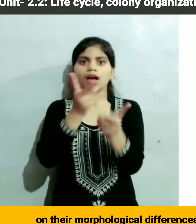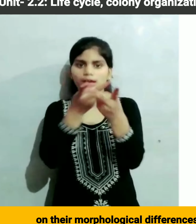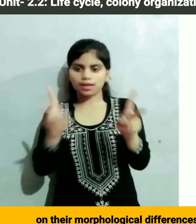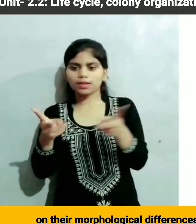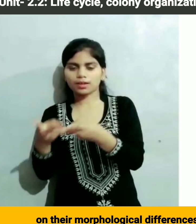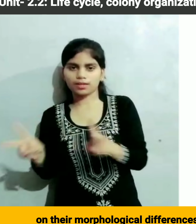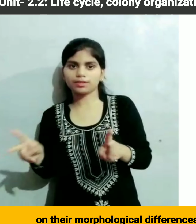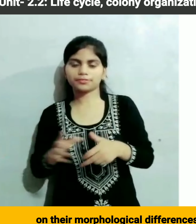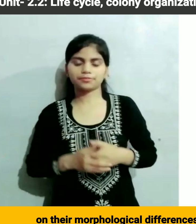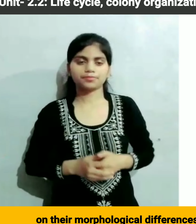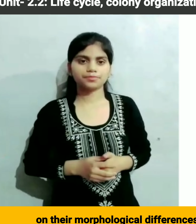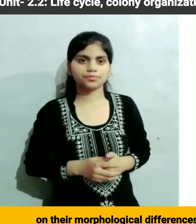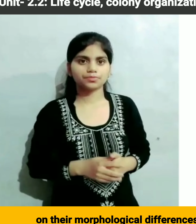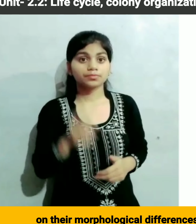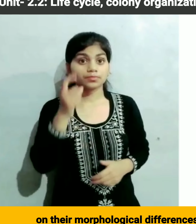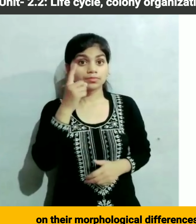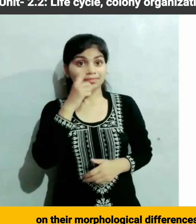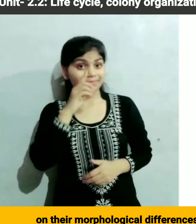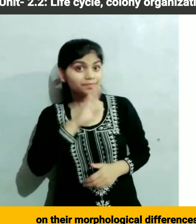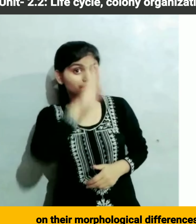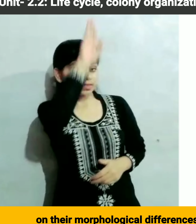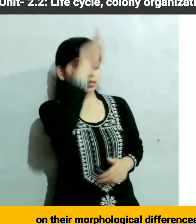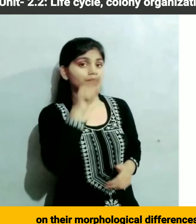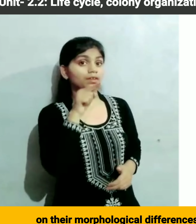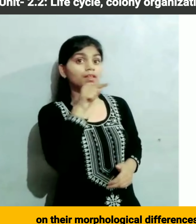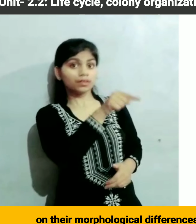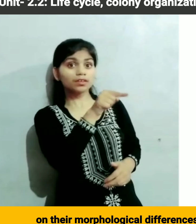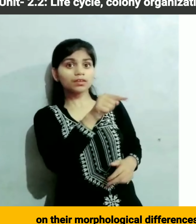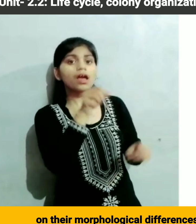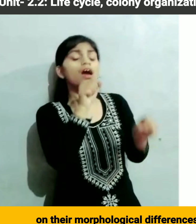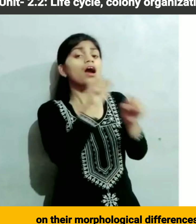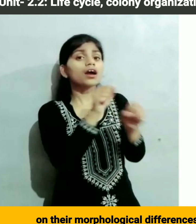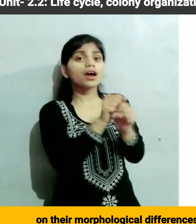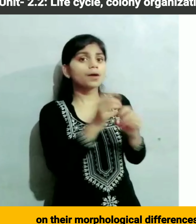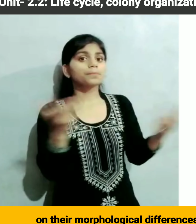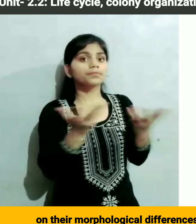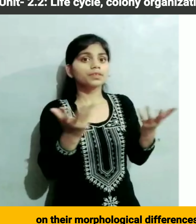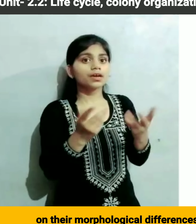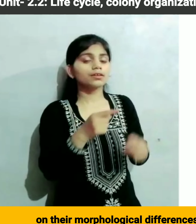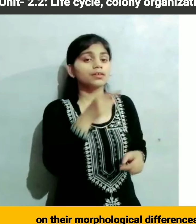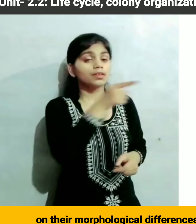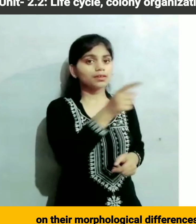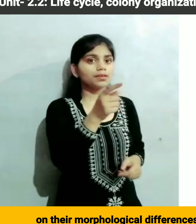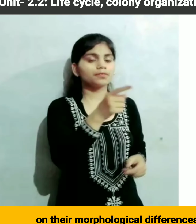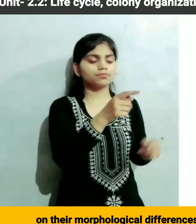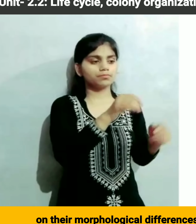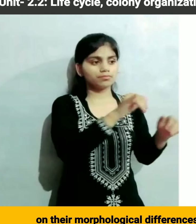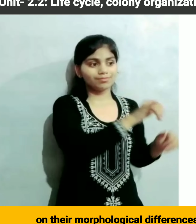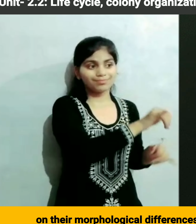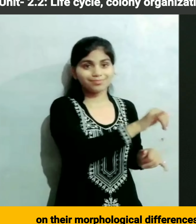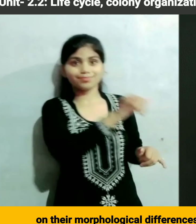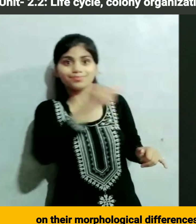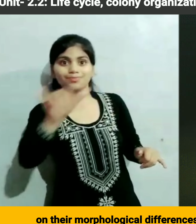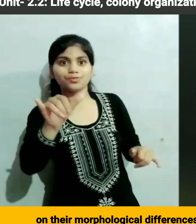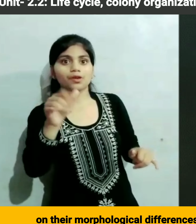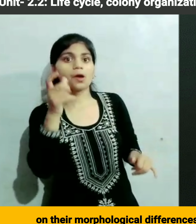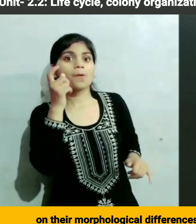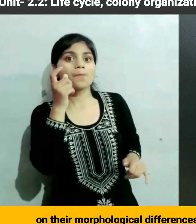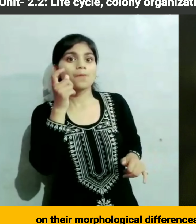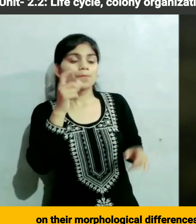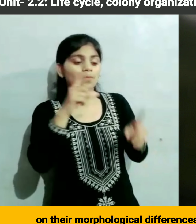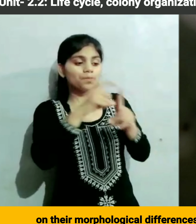Queen bee is the only functional female which mates with more than one drone